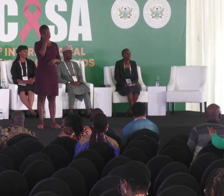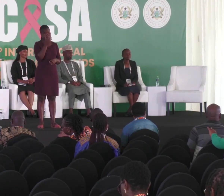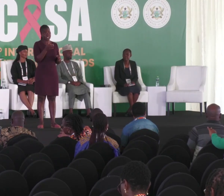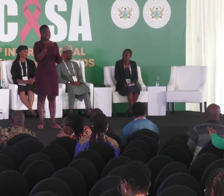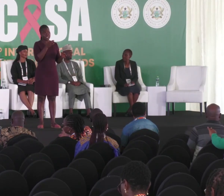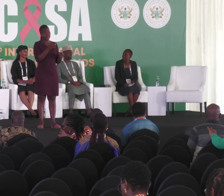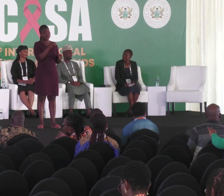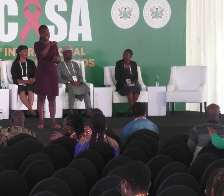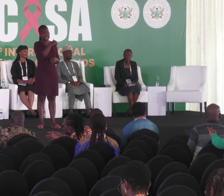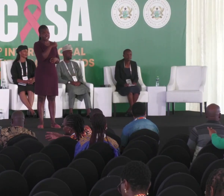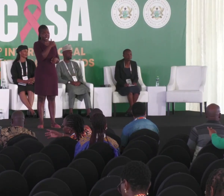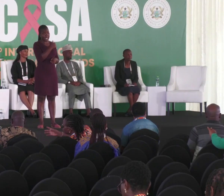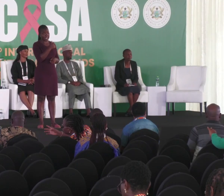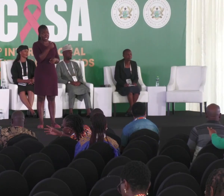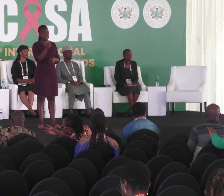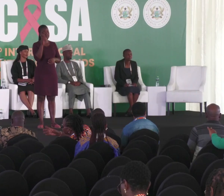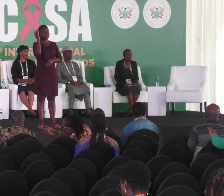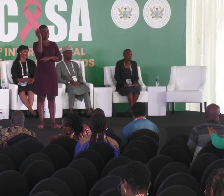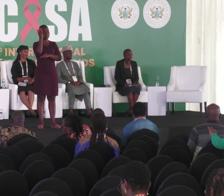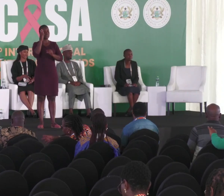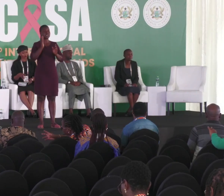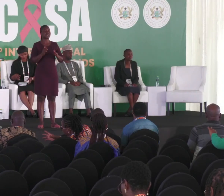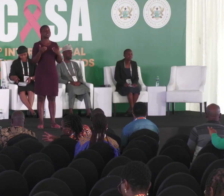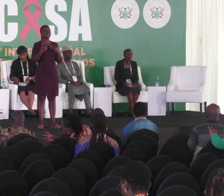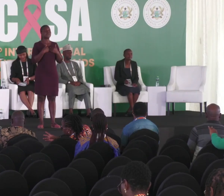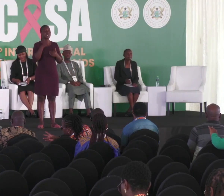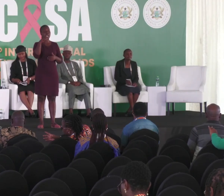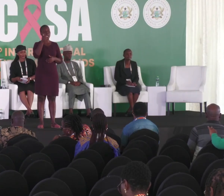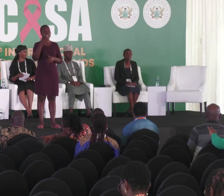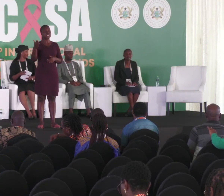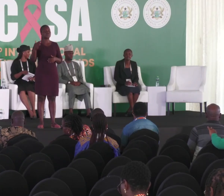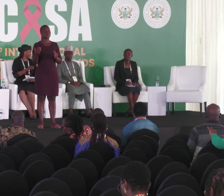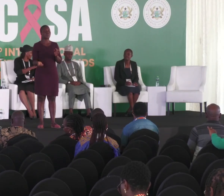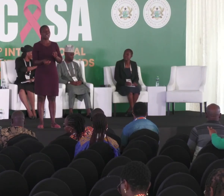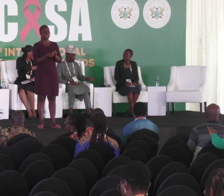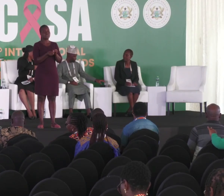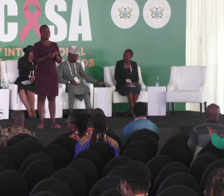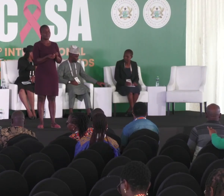Maybe, Lizzie, is there anything that you want to add? Yes.